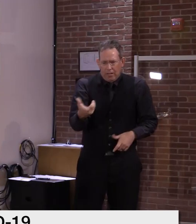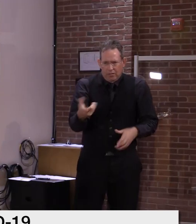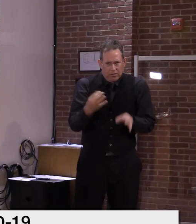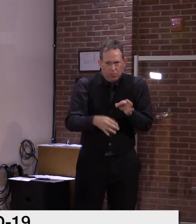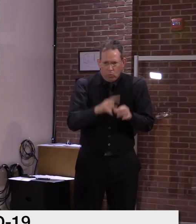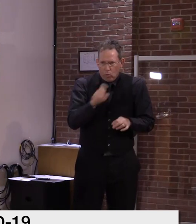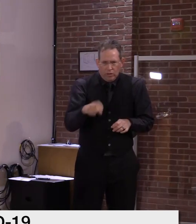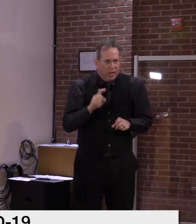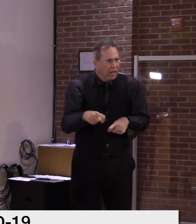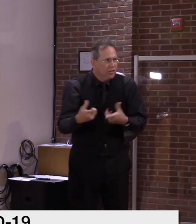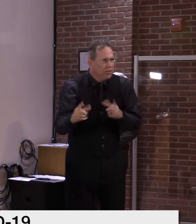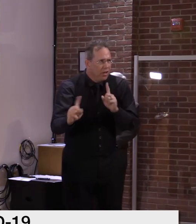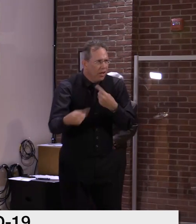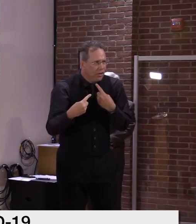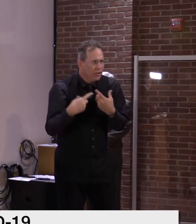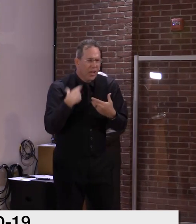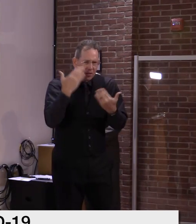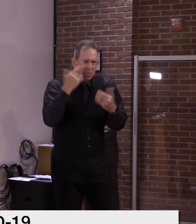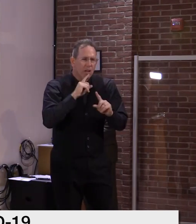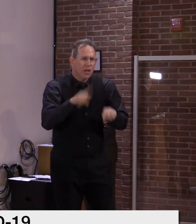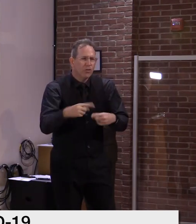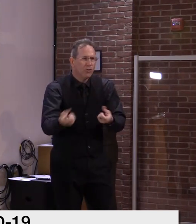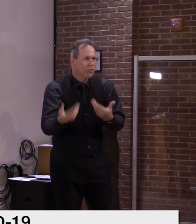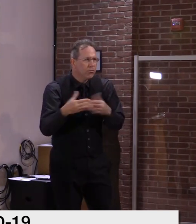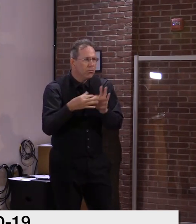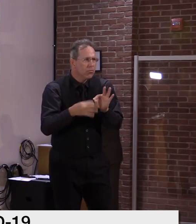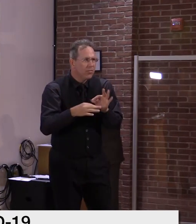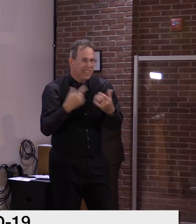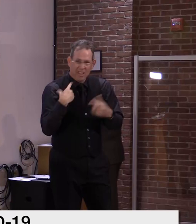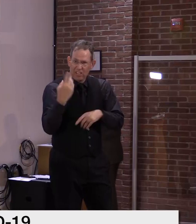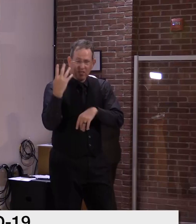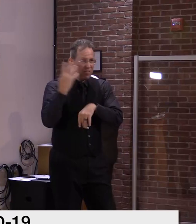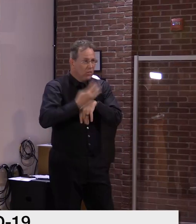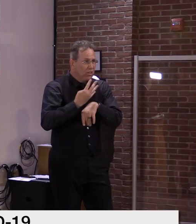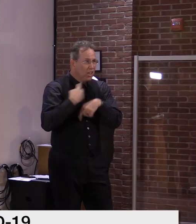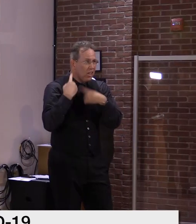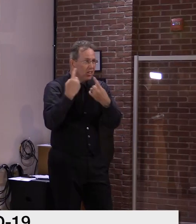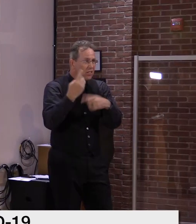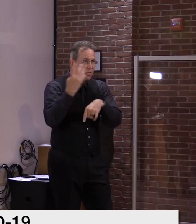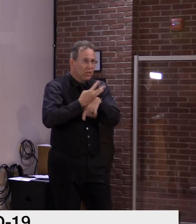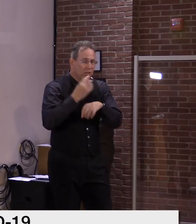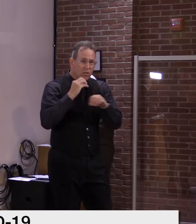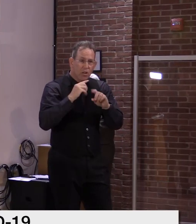know, it's now been, I guess, 4 days since I submitted it.